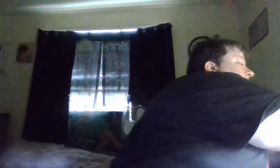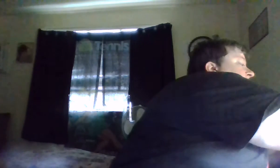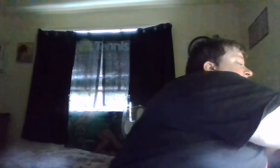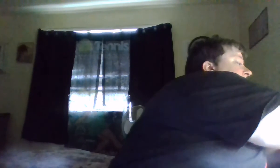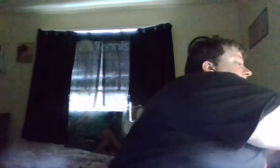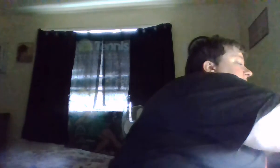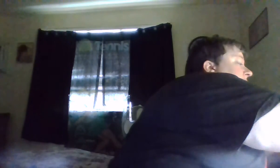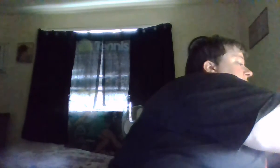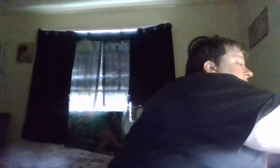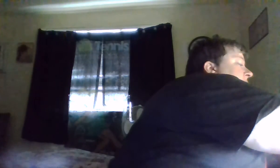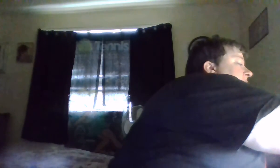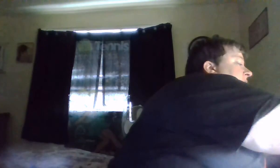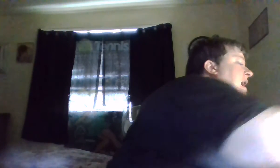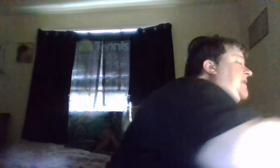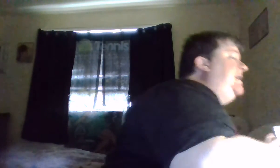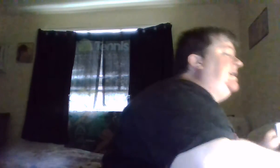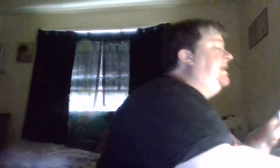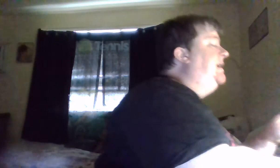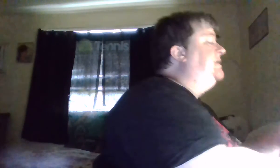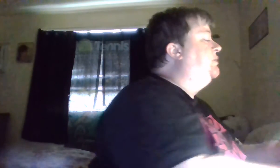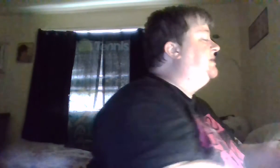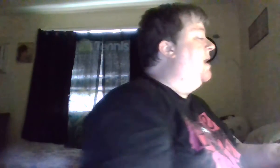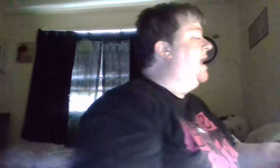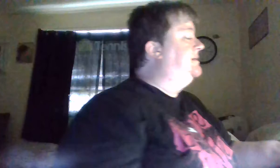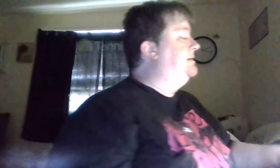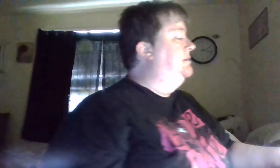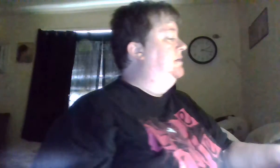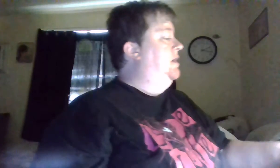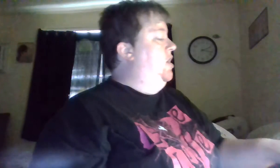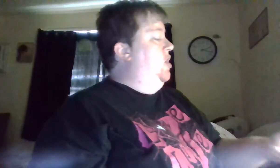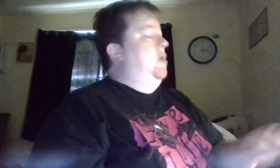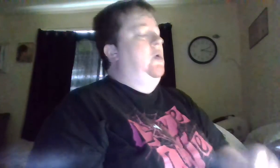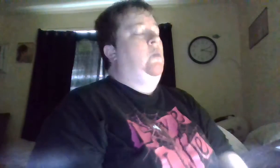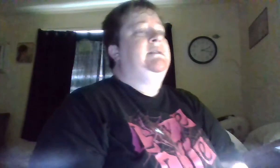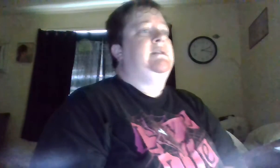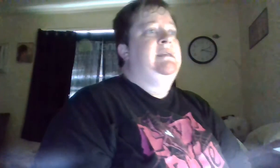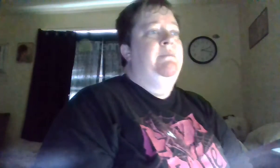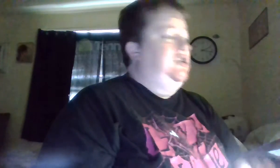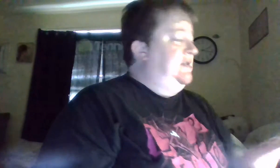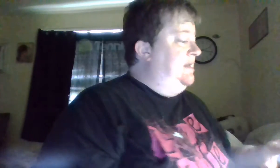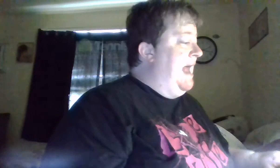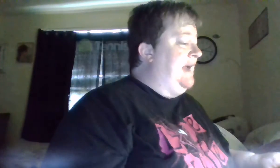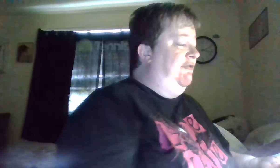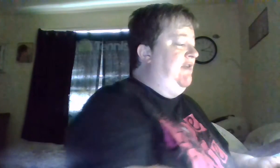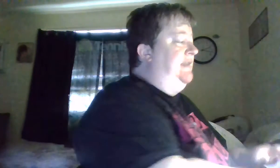You see, I think Gideon's response wasn't simply just a lack of faith.